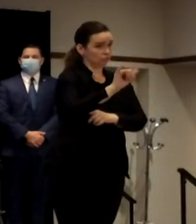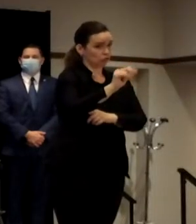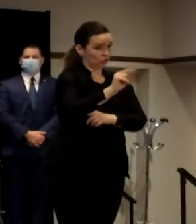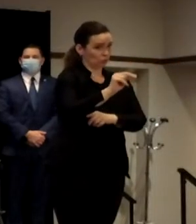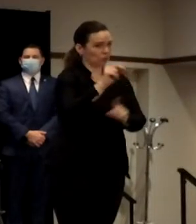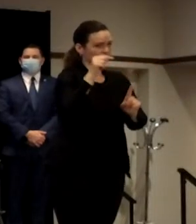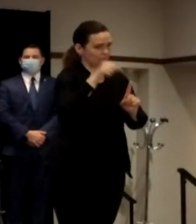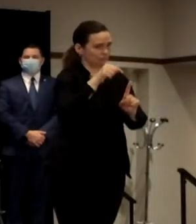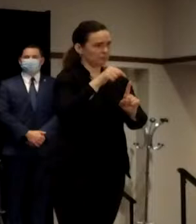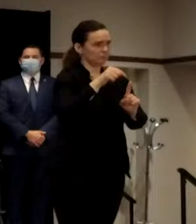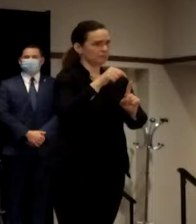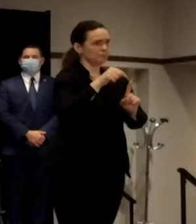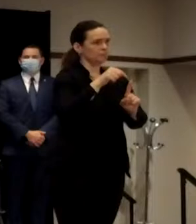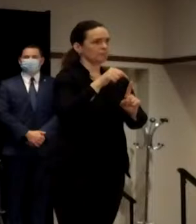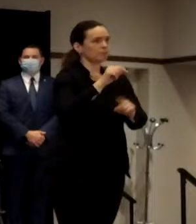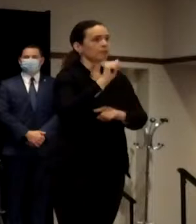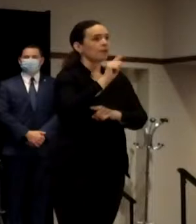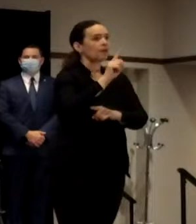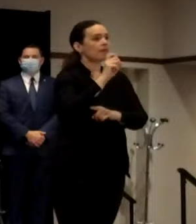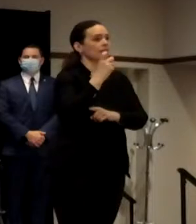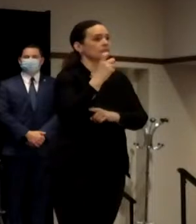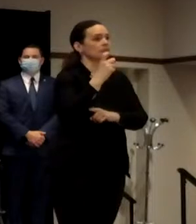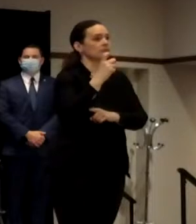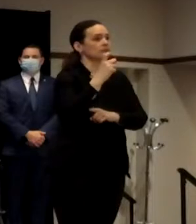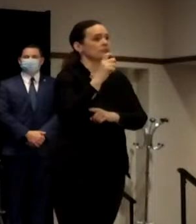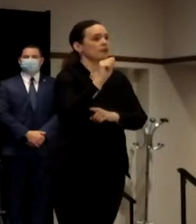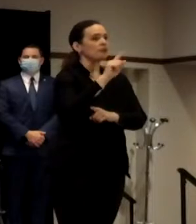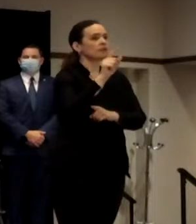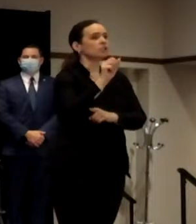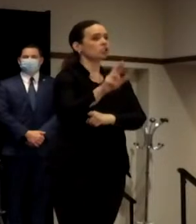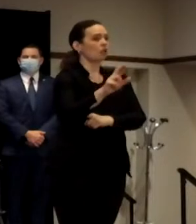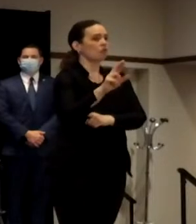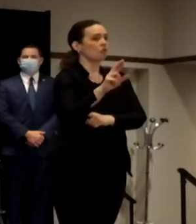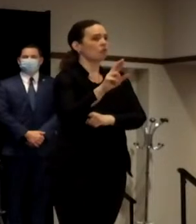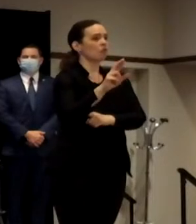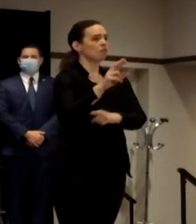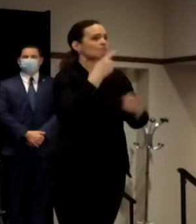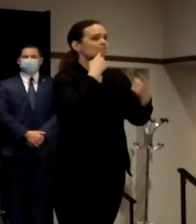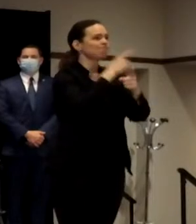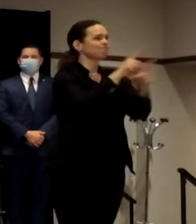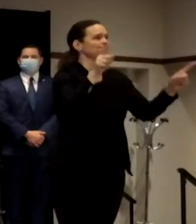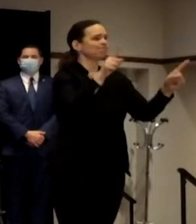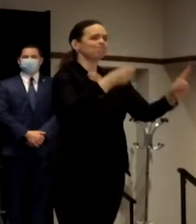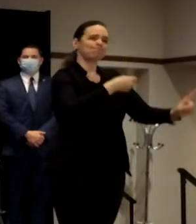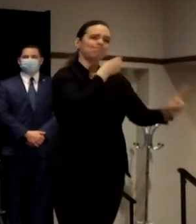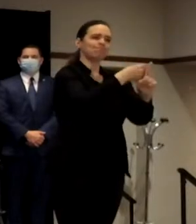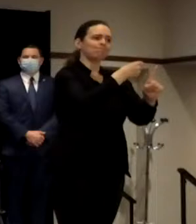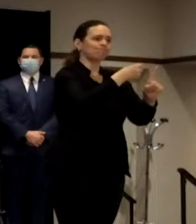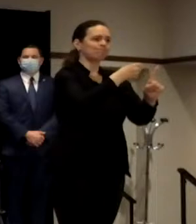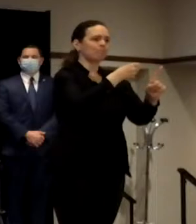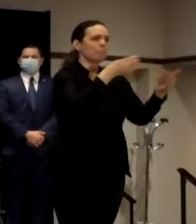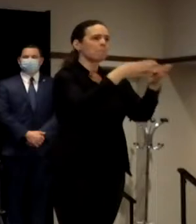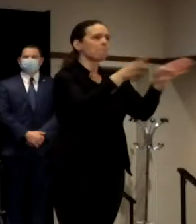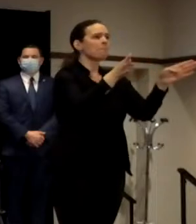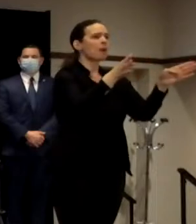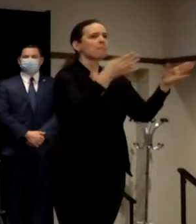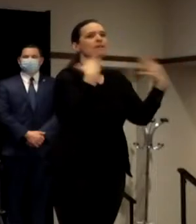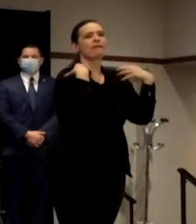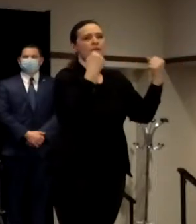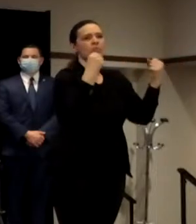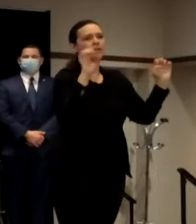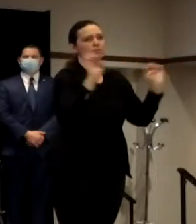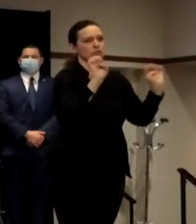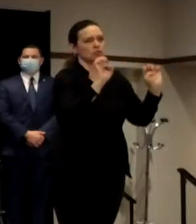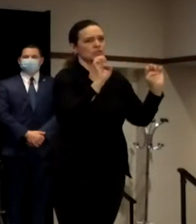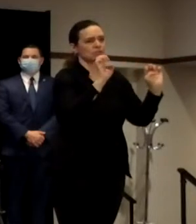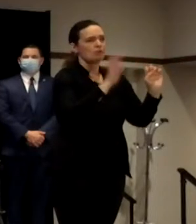Azar declares public health emergency United States. February 11th, we know there is a virus which is